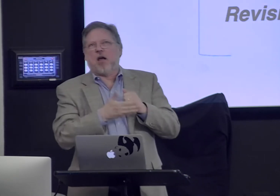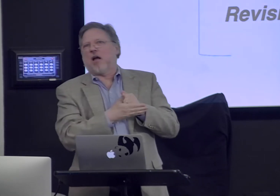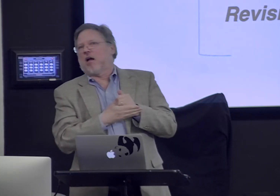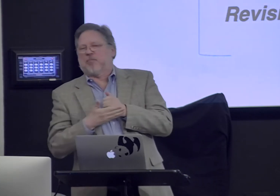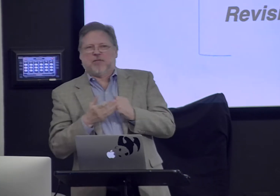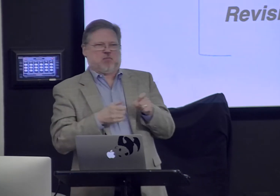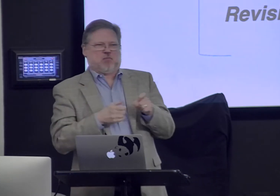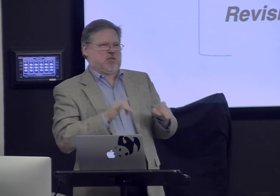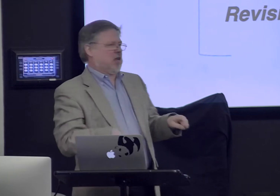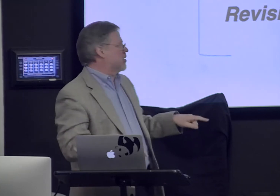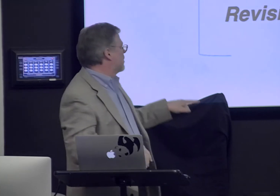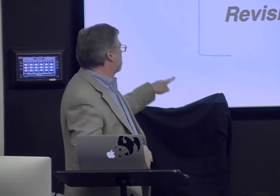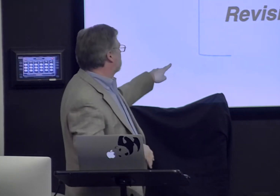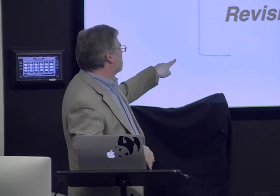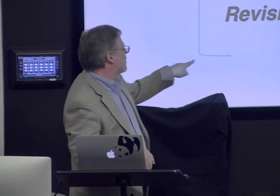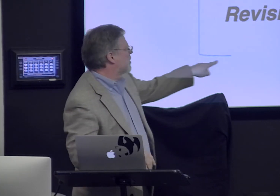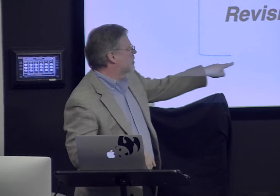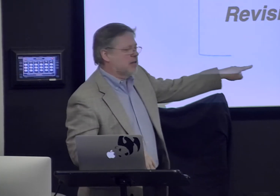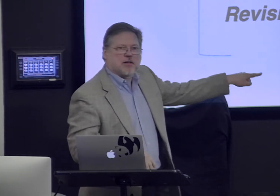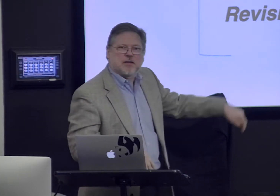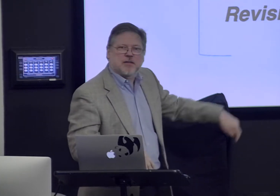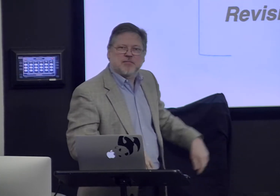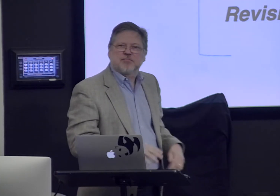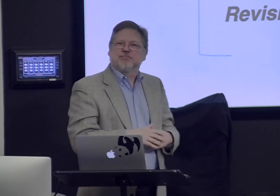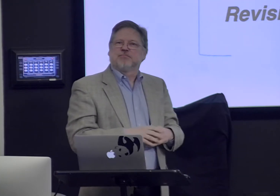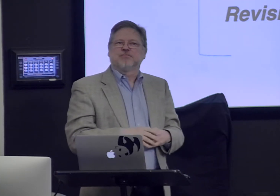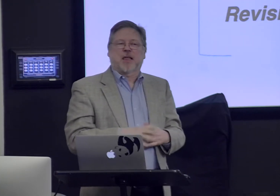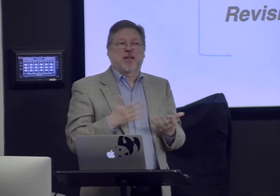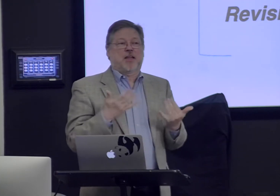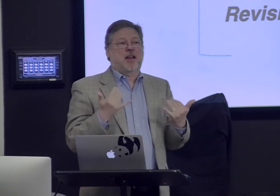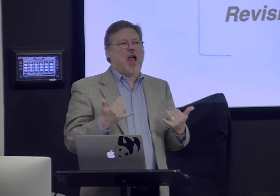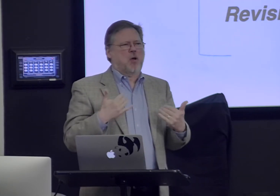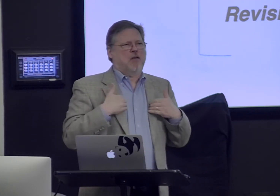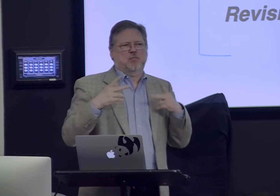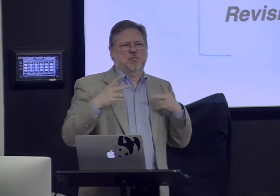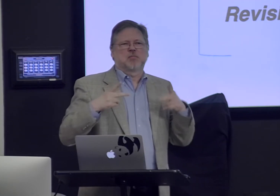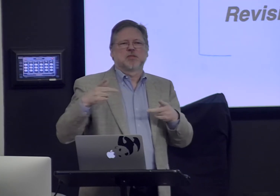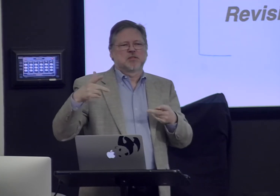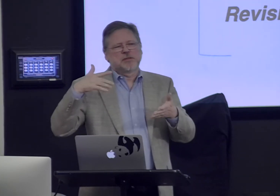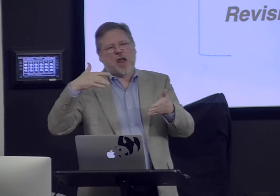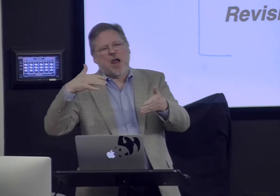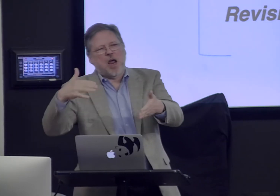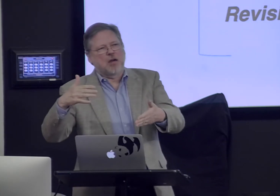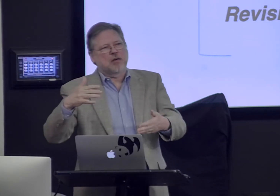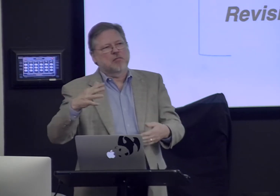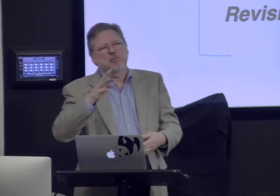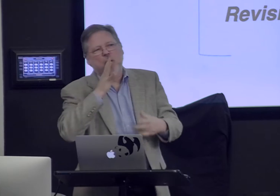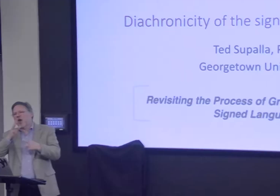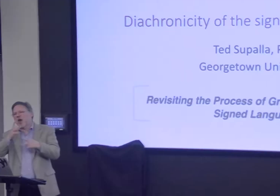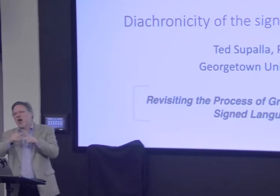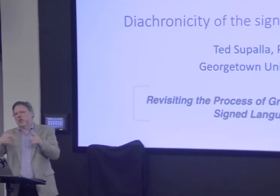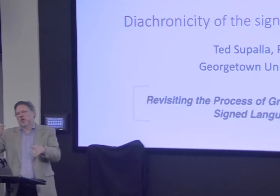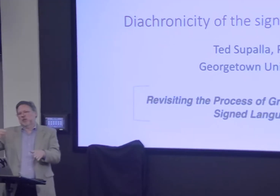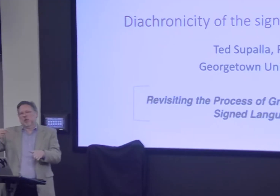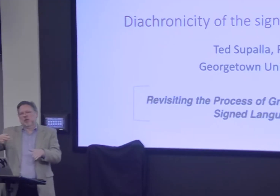generations, and our job is to try to understand how exactly that's done. So I'm revisiting the process of